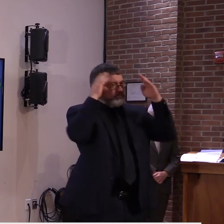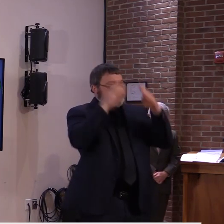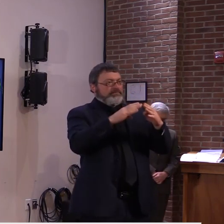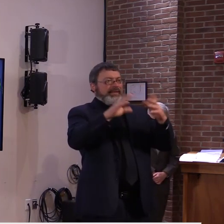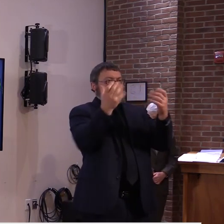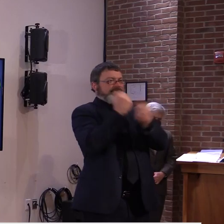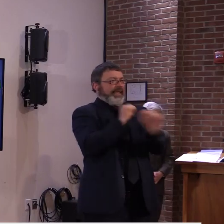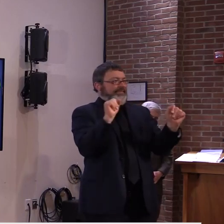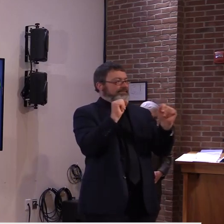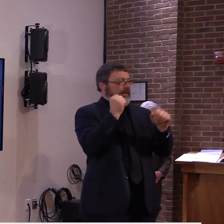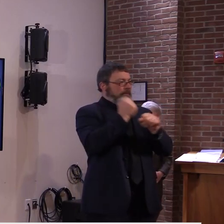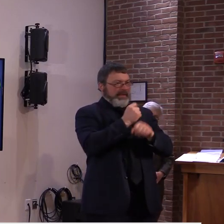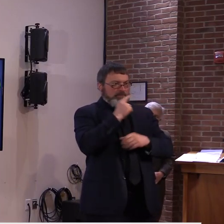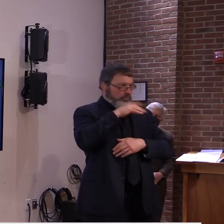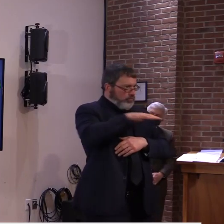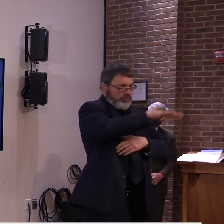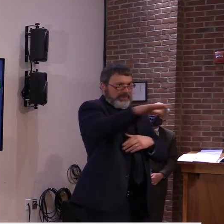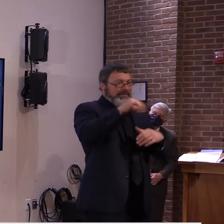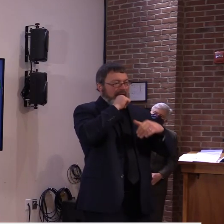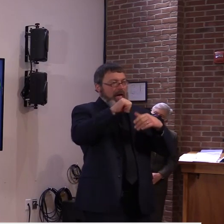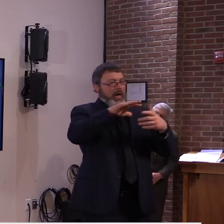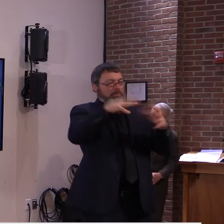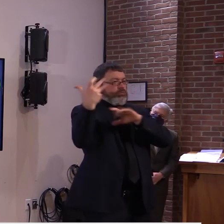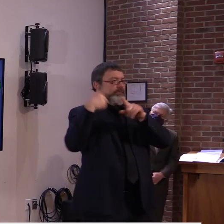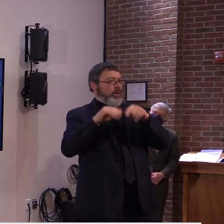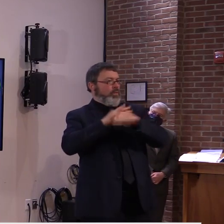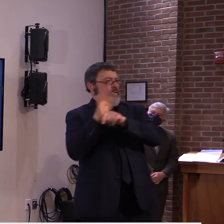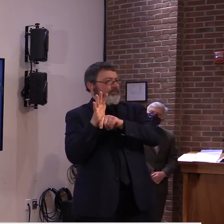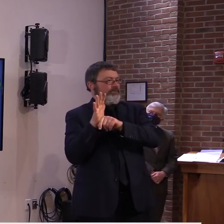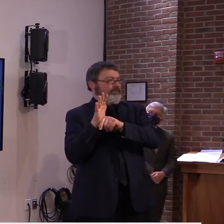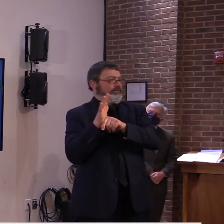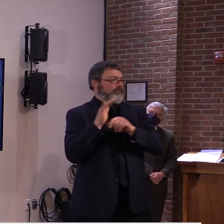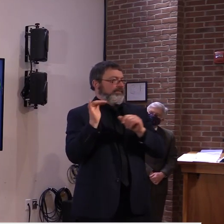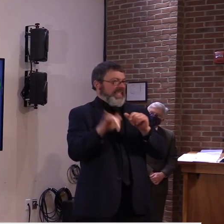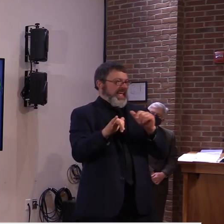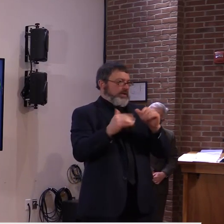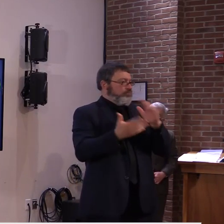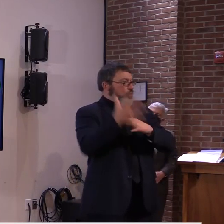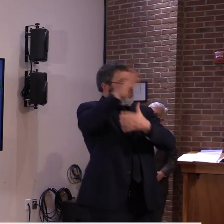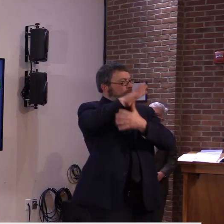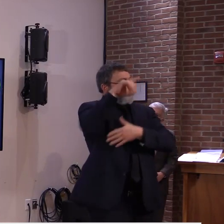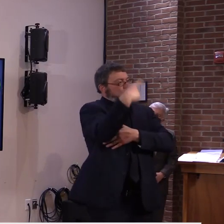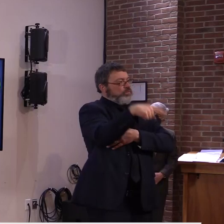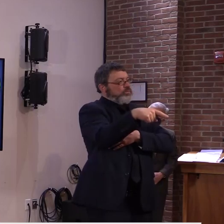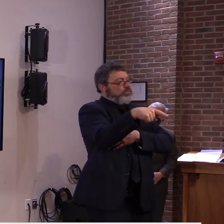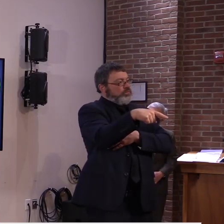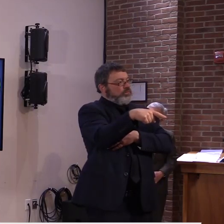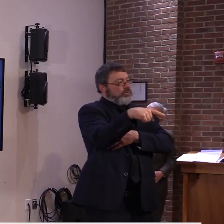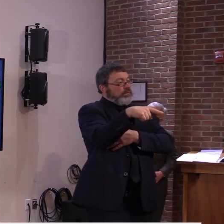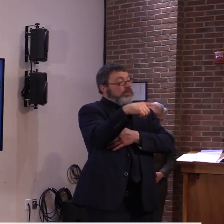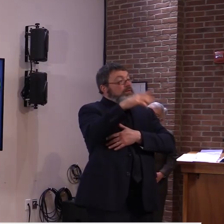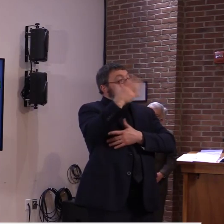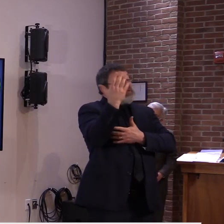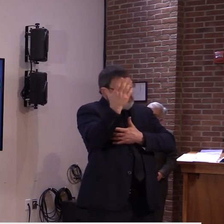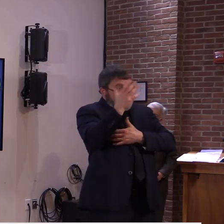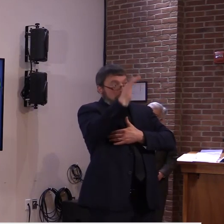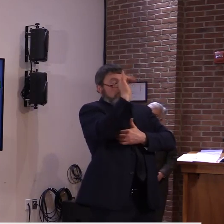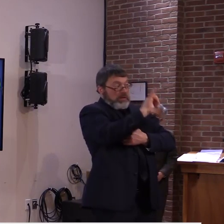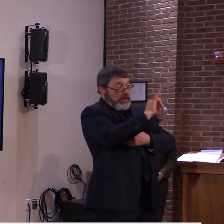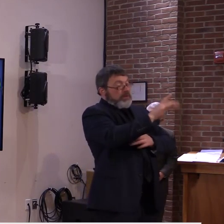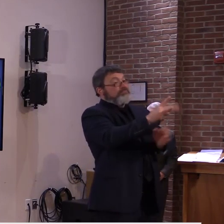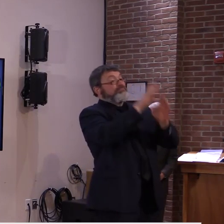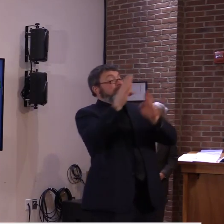of safety implementation requirements. So right now, with the increased case count coming up, districts really, I think, need to focus on the sort of the